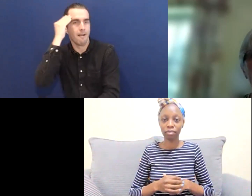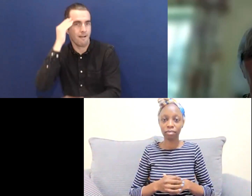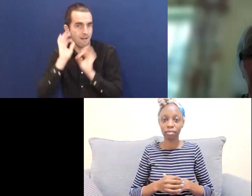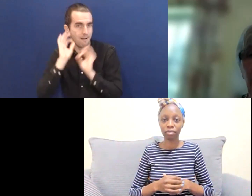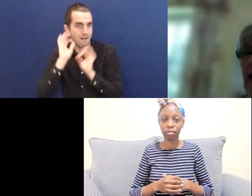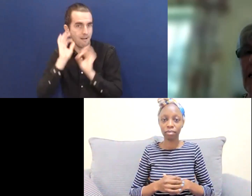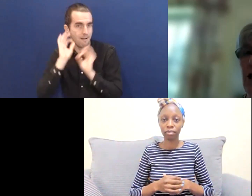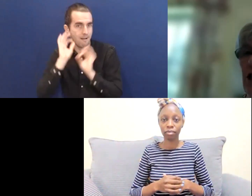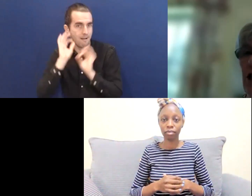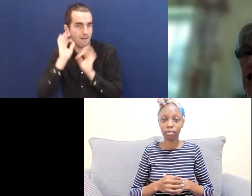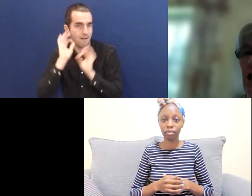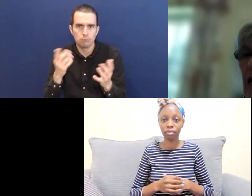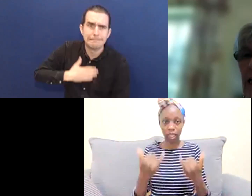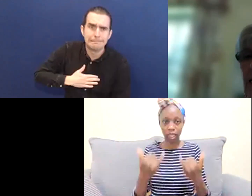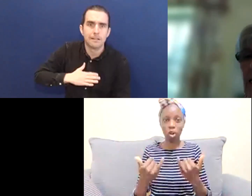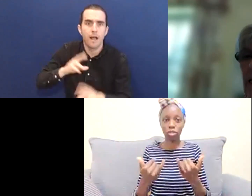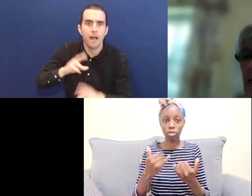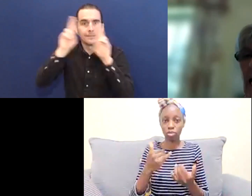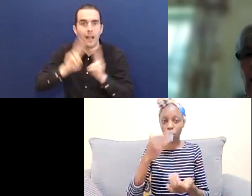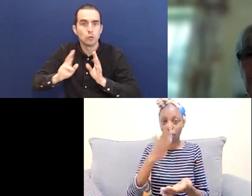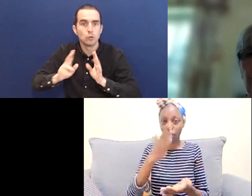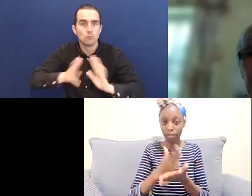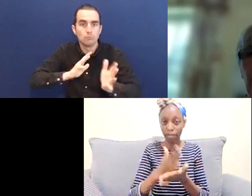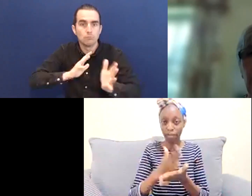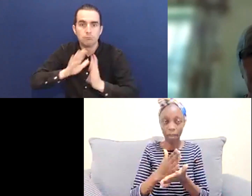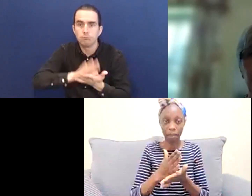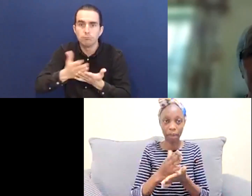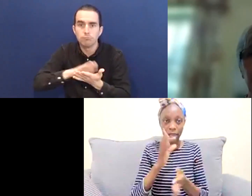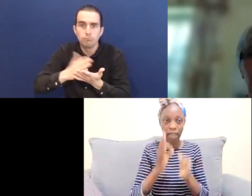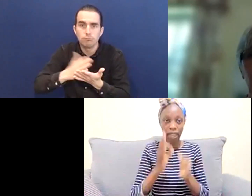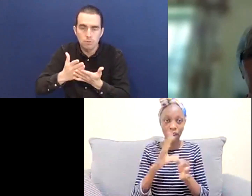Now, just to check, have I left anything out?